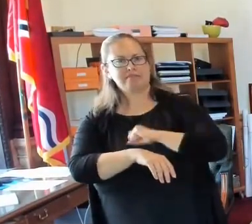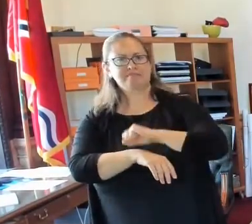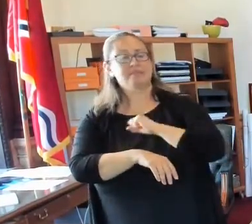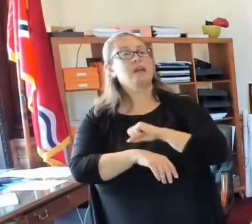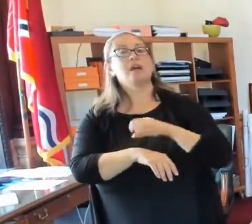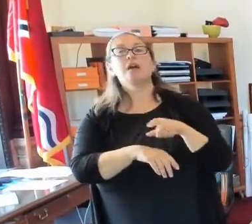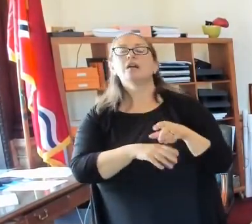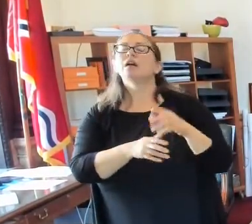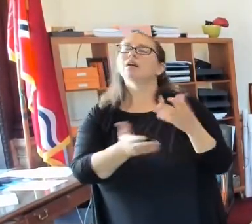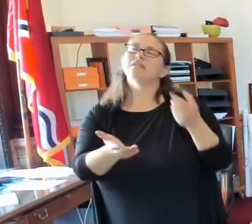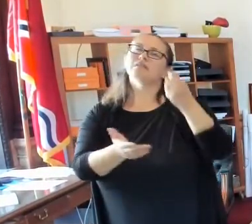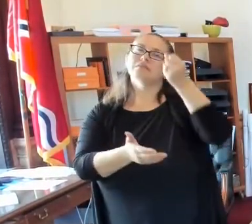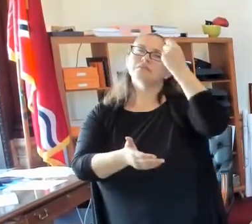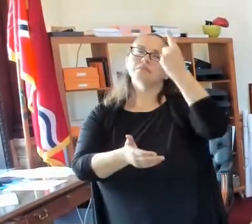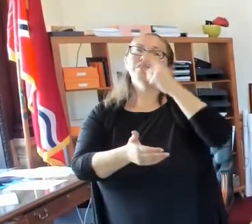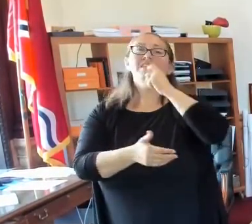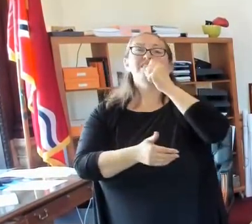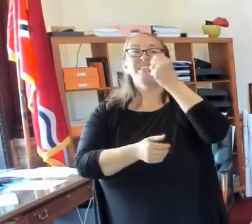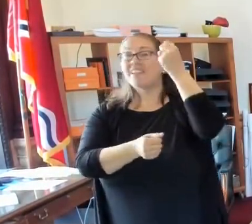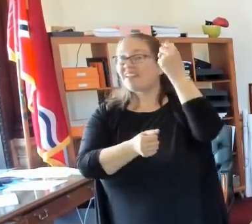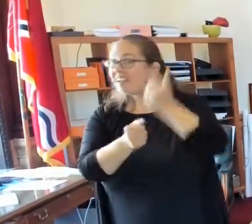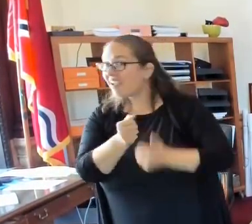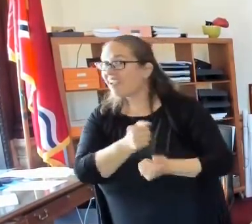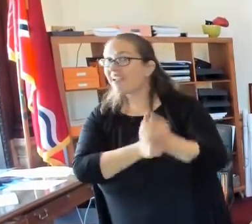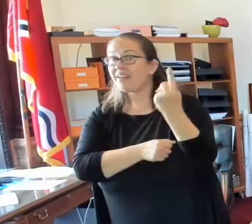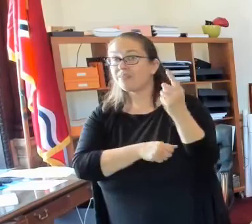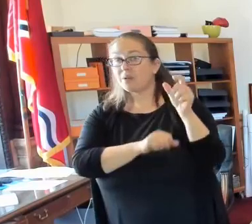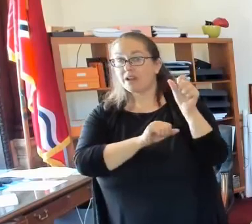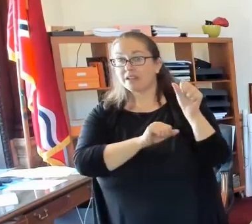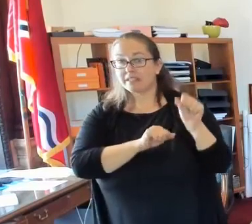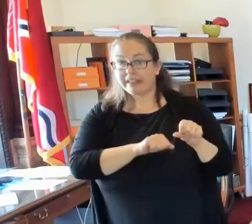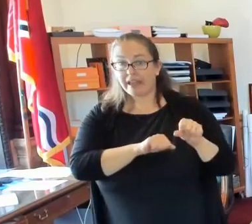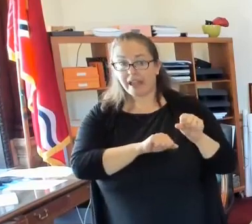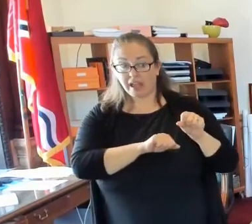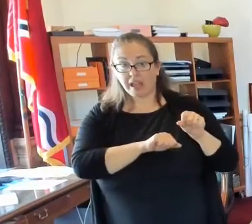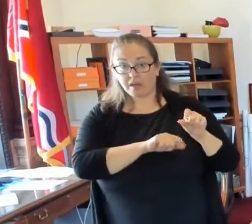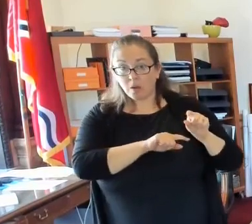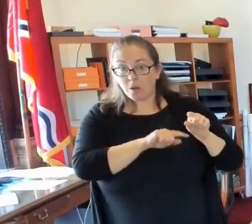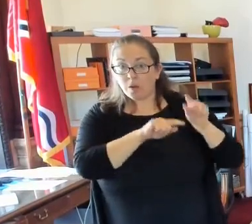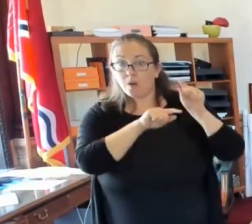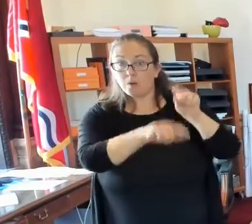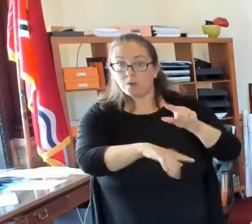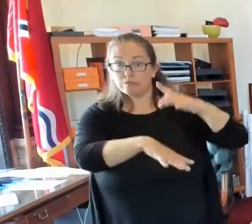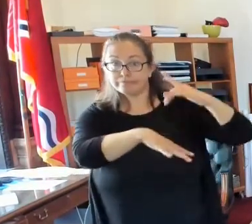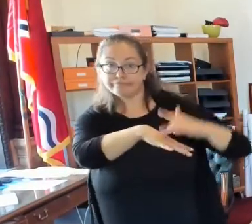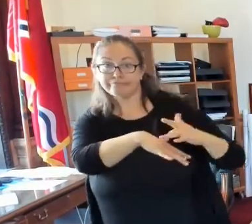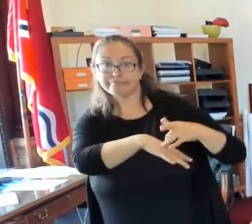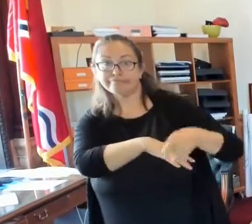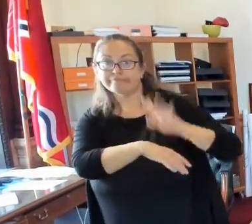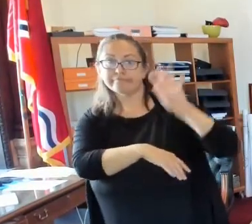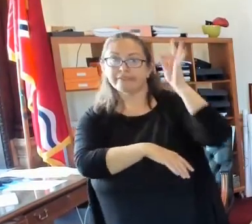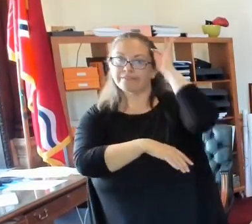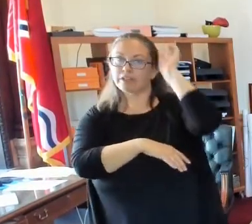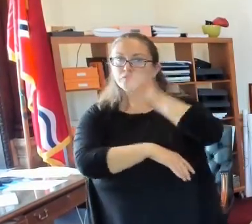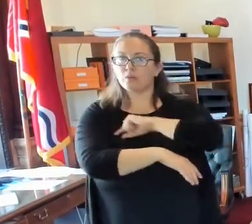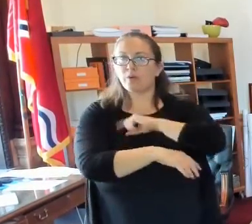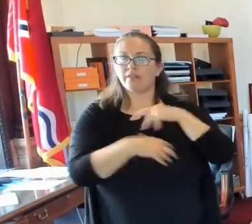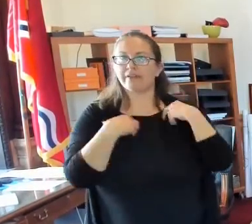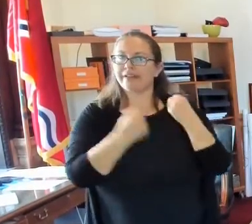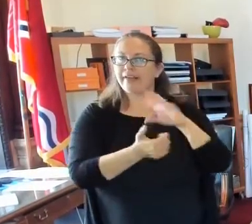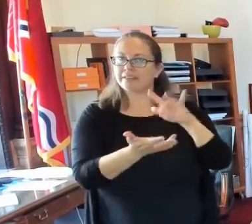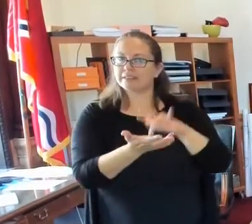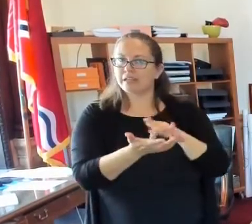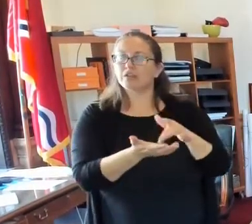not everybody can get to the federally qualified health centers. And this will be